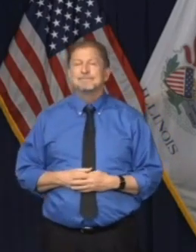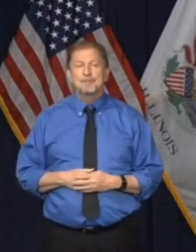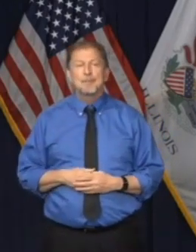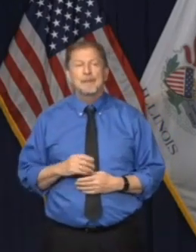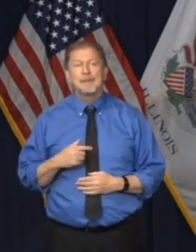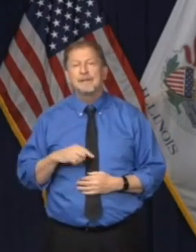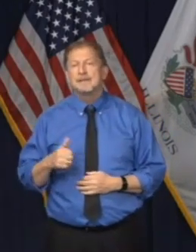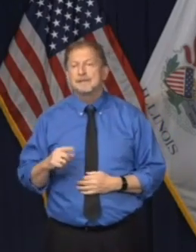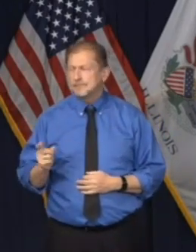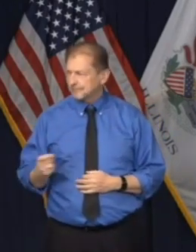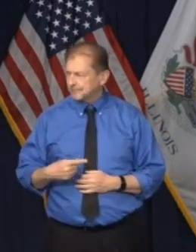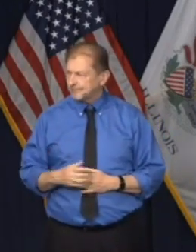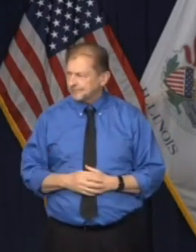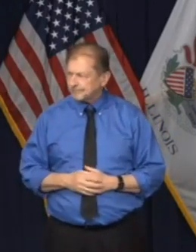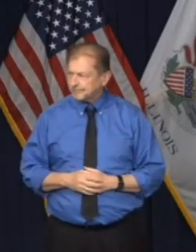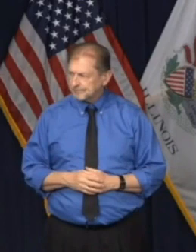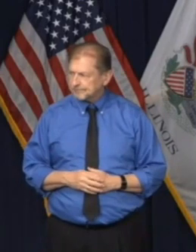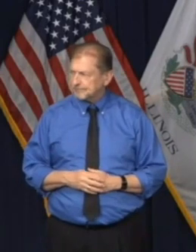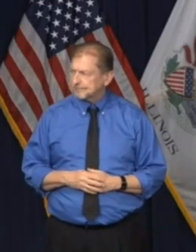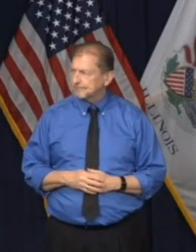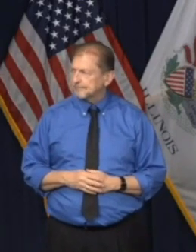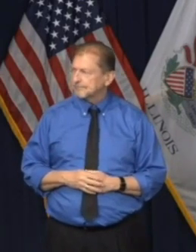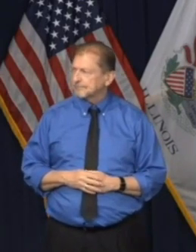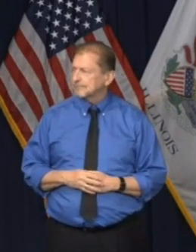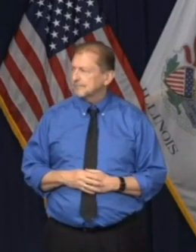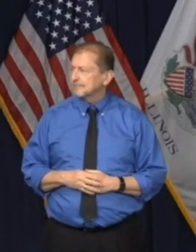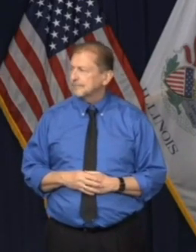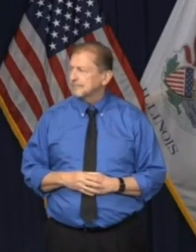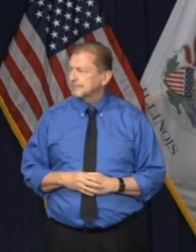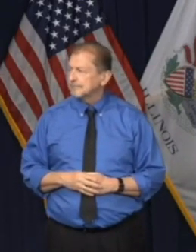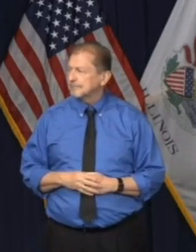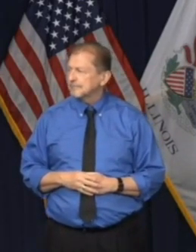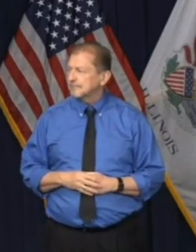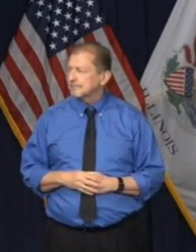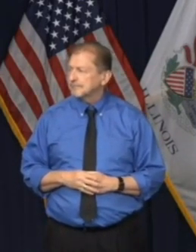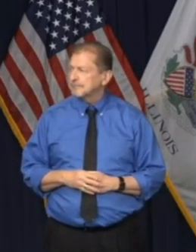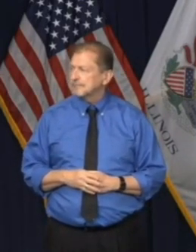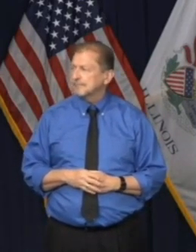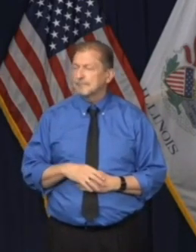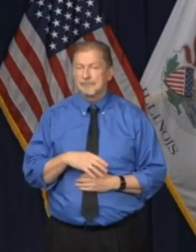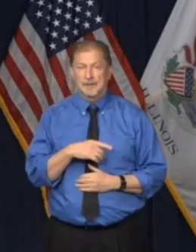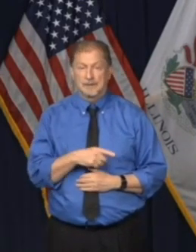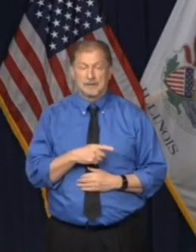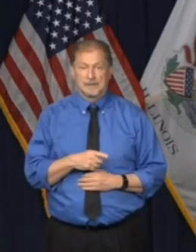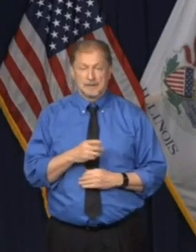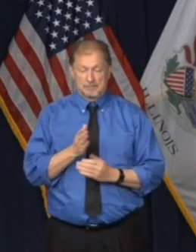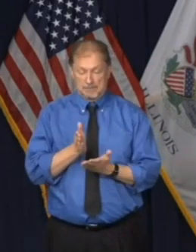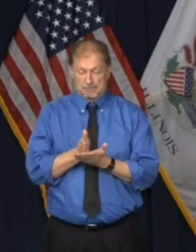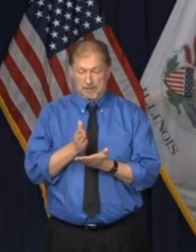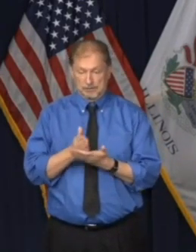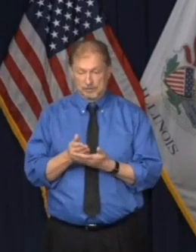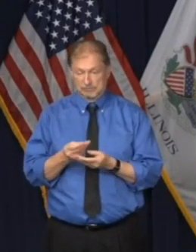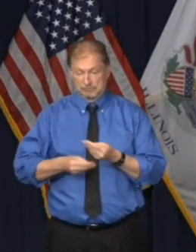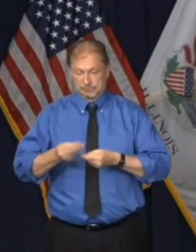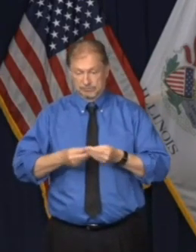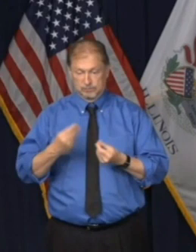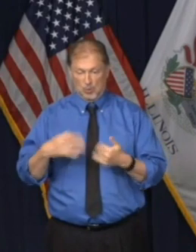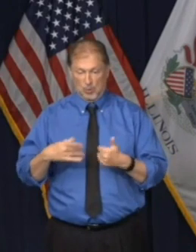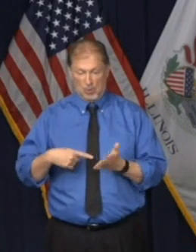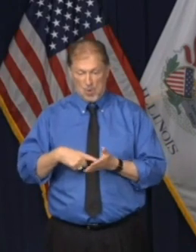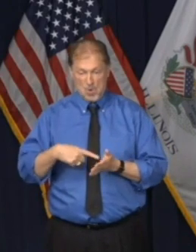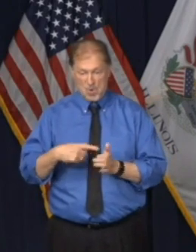ones. Jim Leach at WMAY, have you given any thought to where you want to see spending cuts in the FY21 budget to make up for the revenue